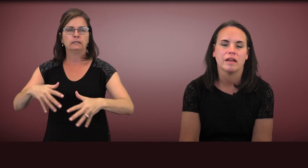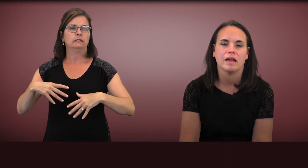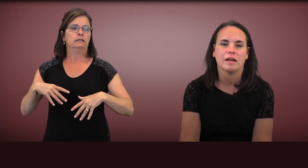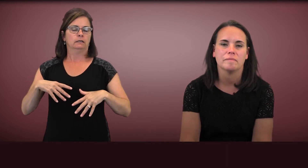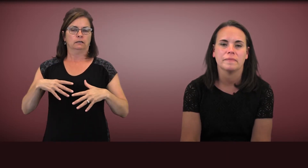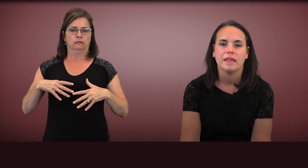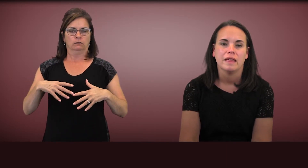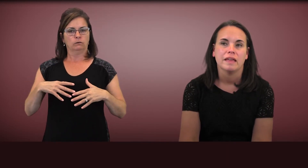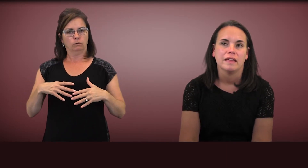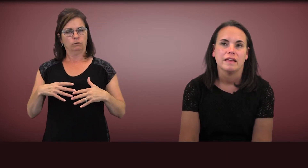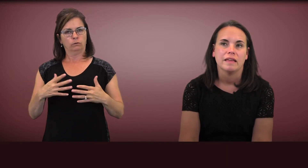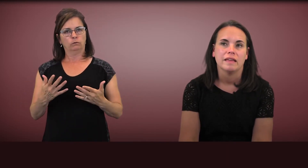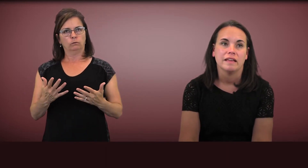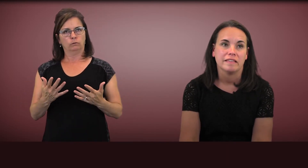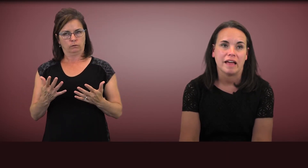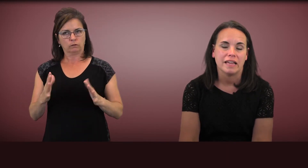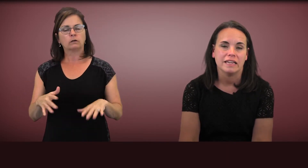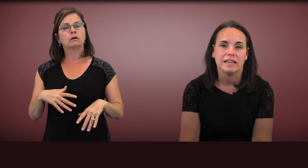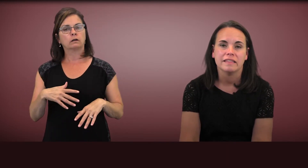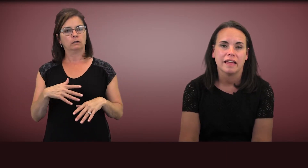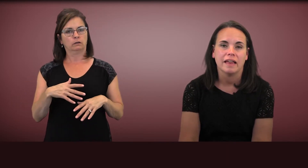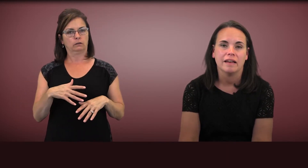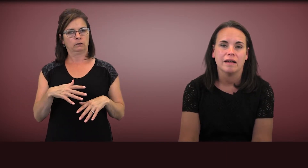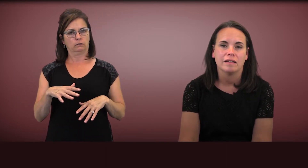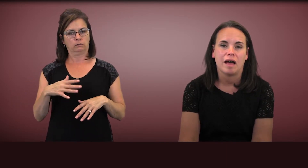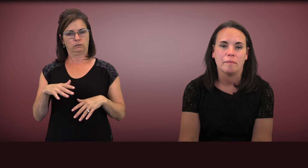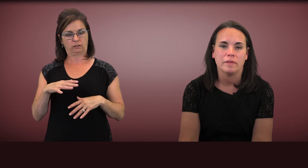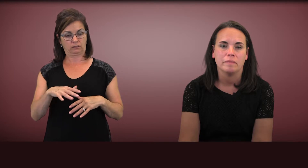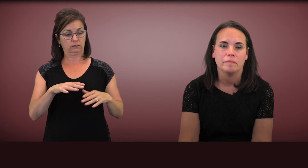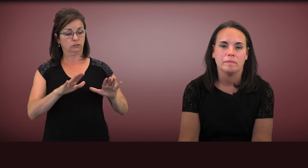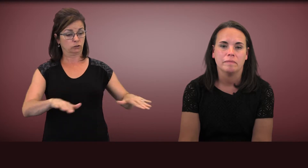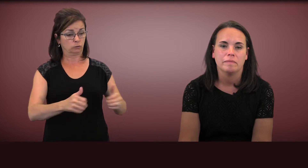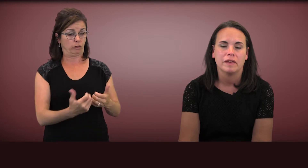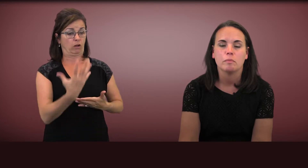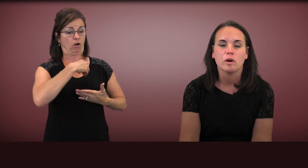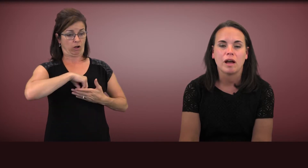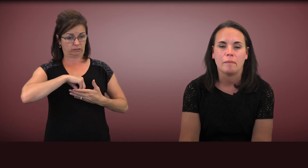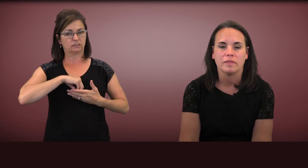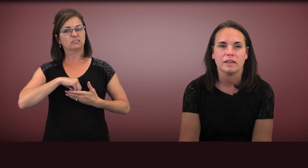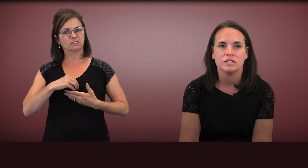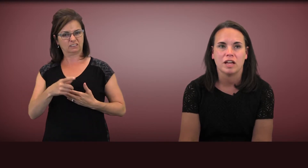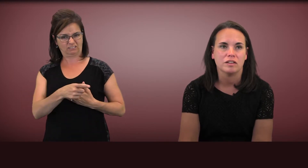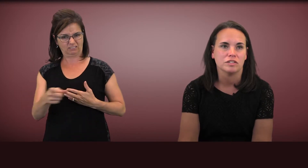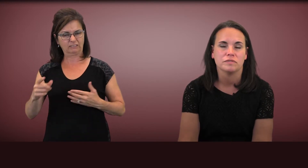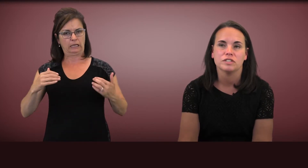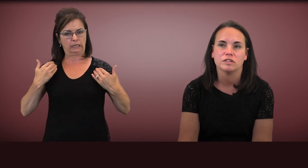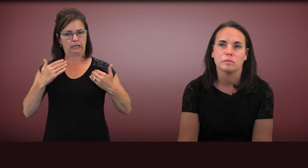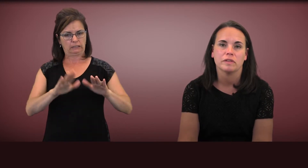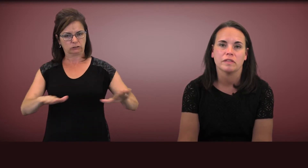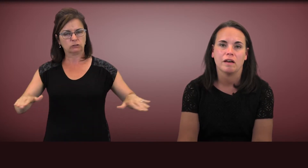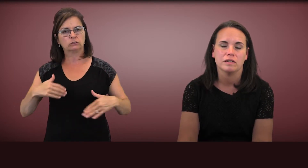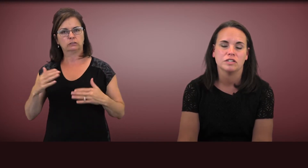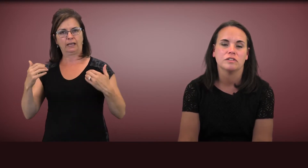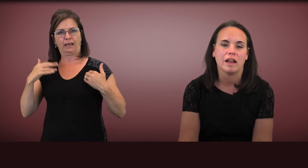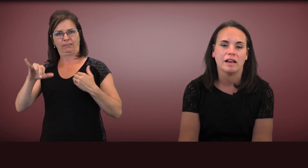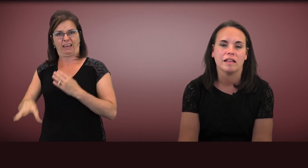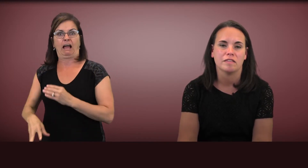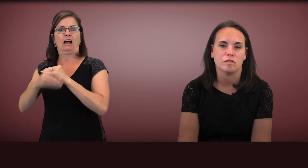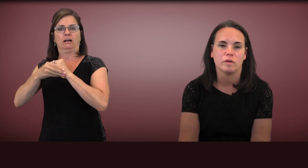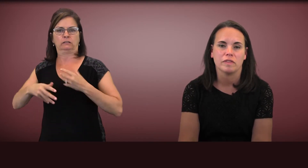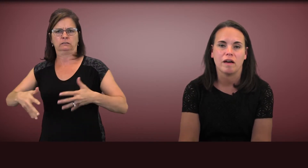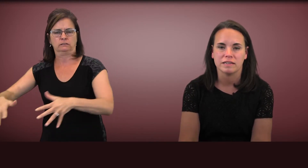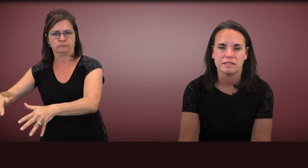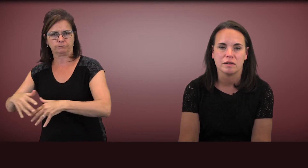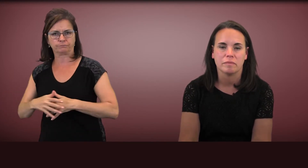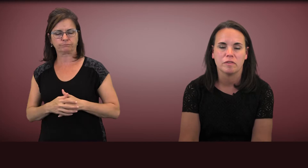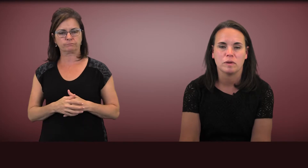of anxiety that that are more commonly challenges for children and